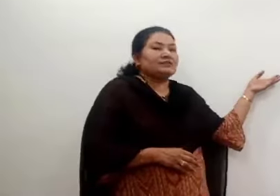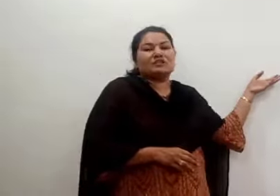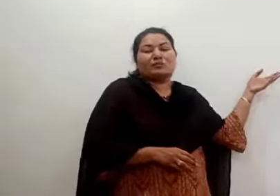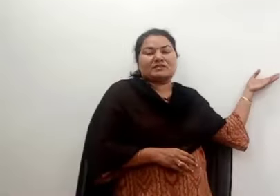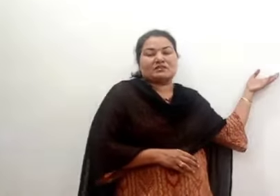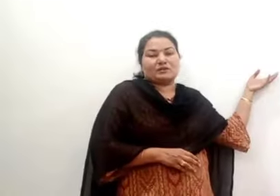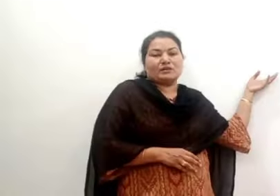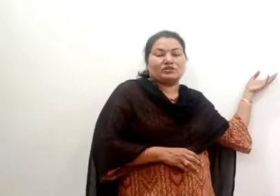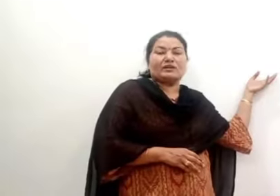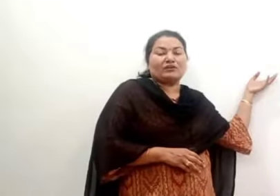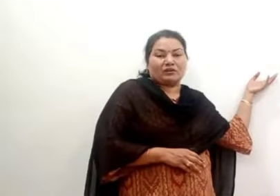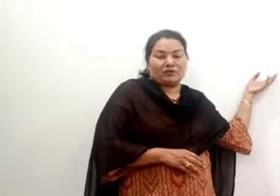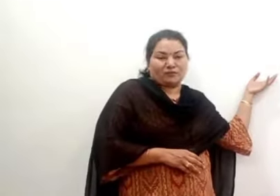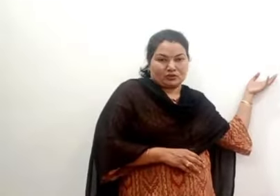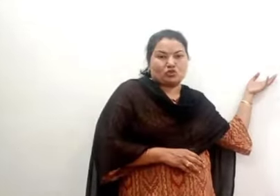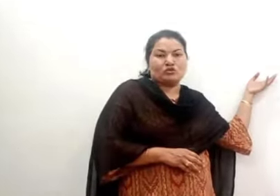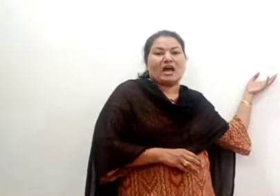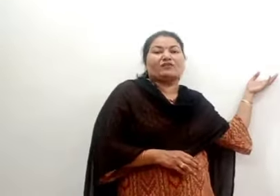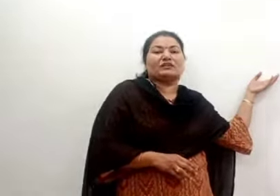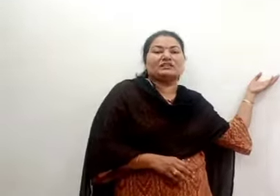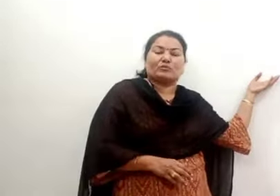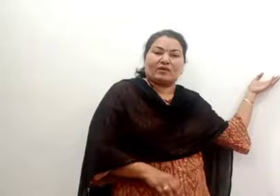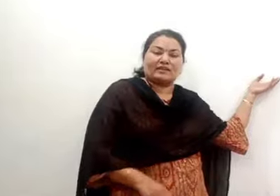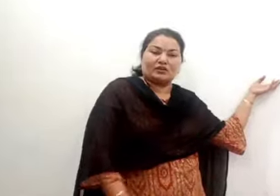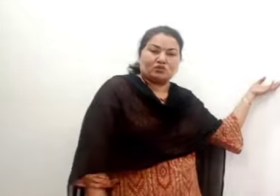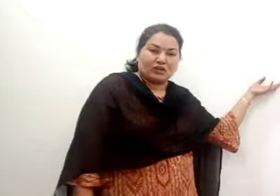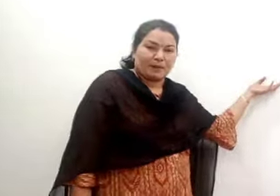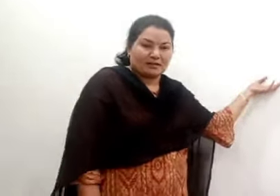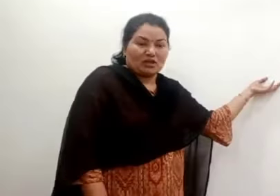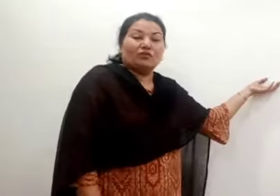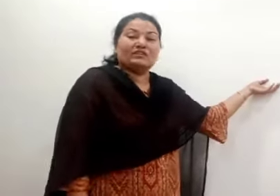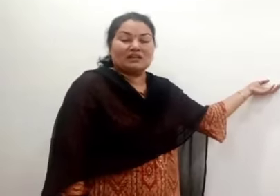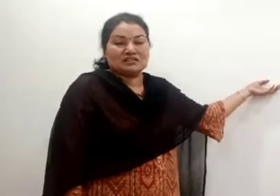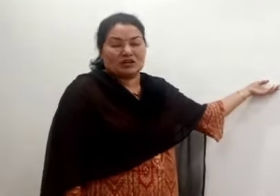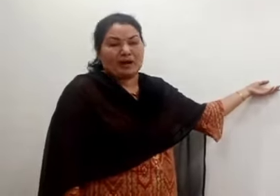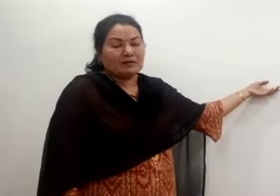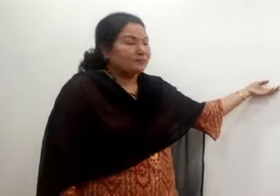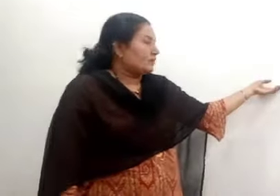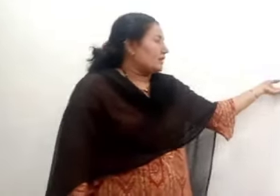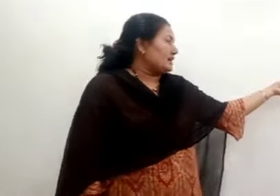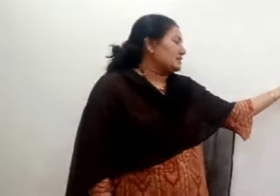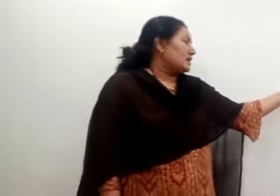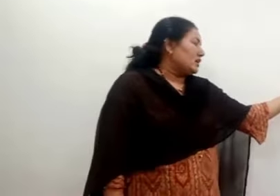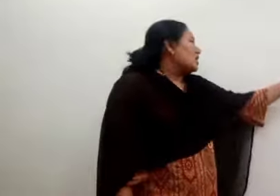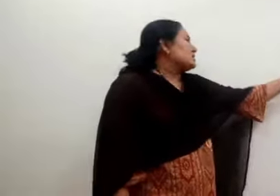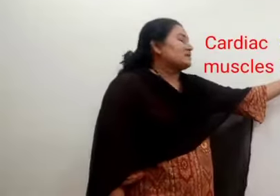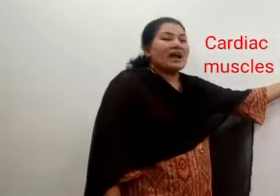these muscular tissues are further subdivided into three parts. Which are these three parts? It is